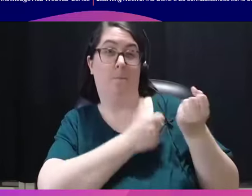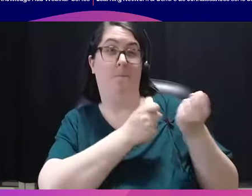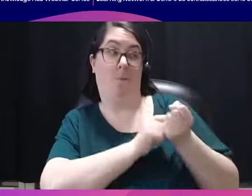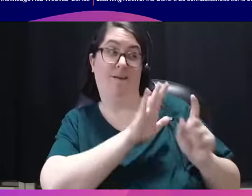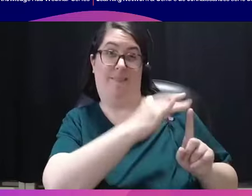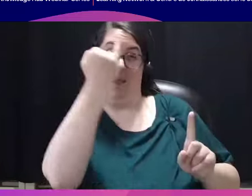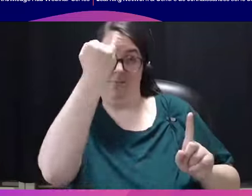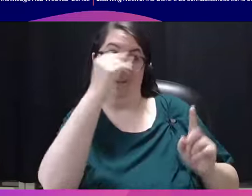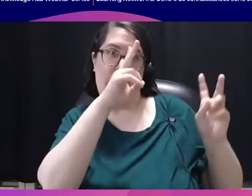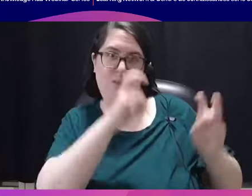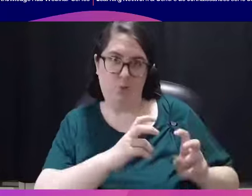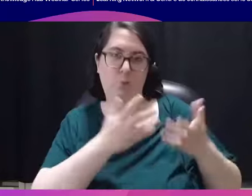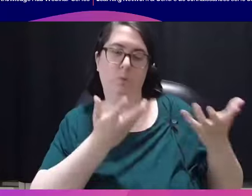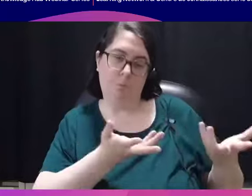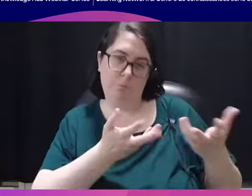nonetheless.